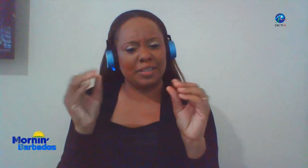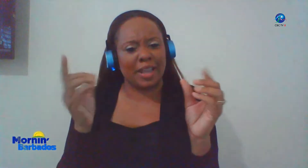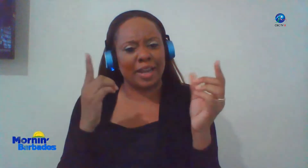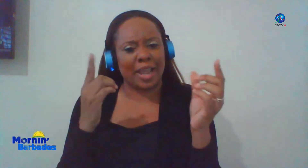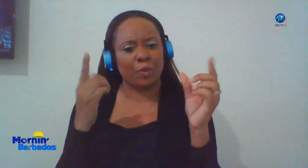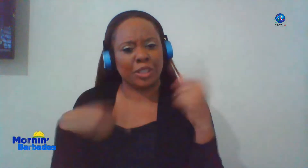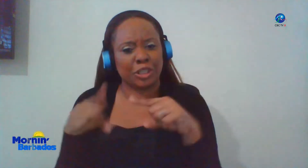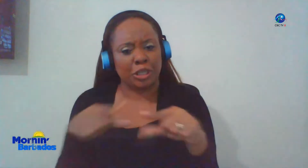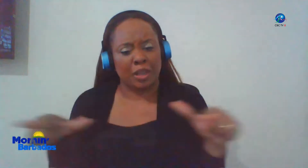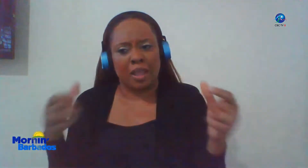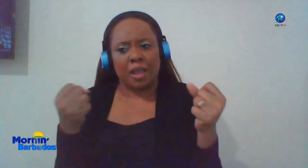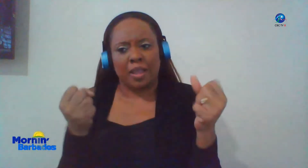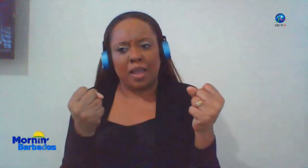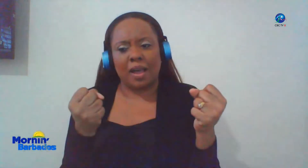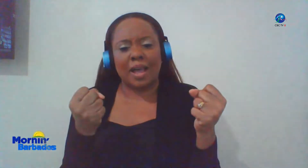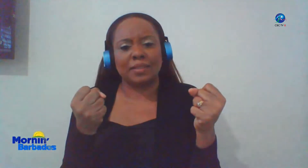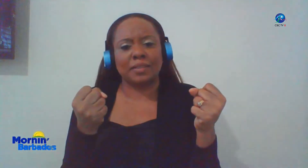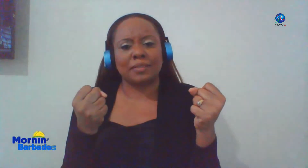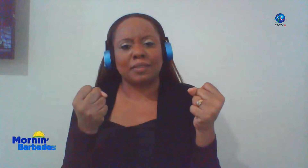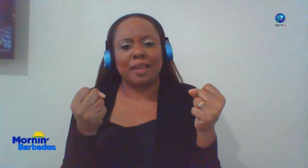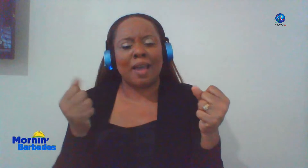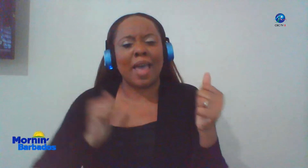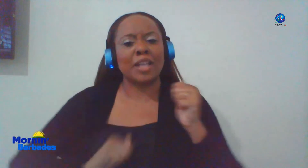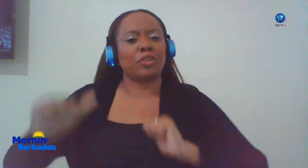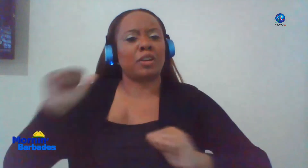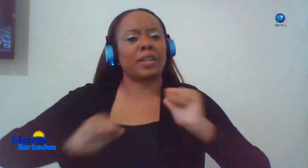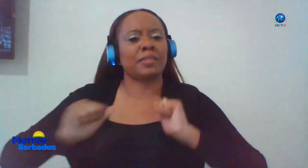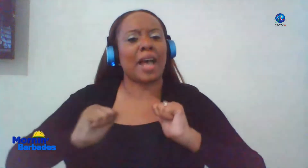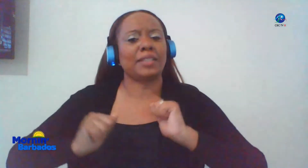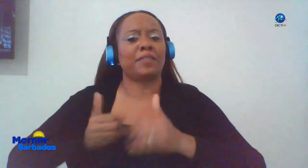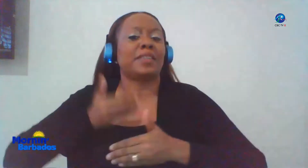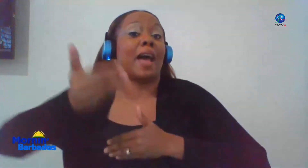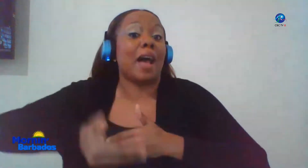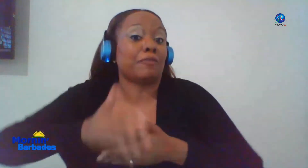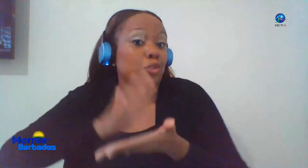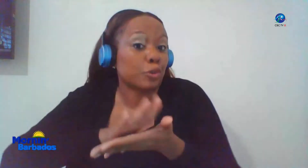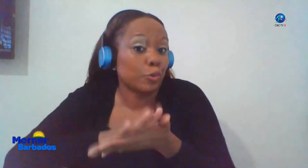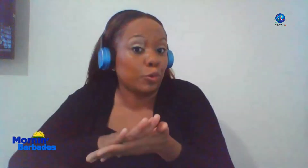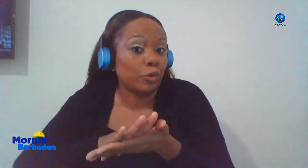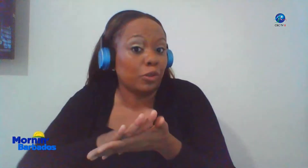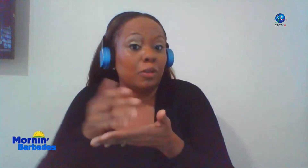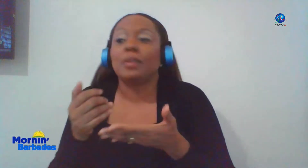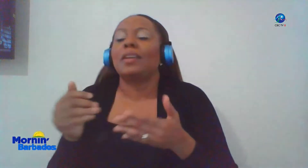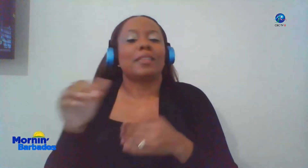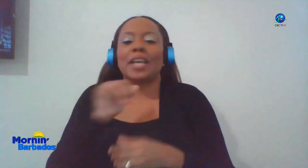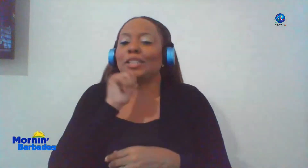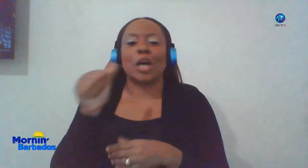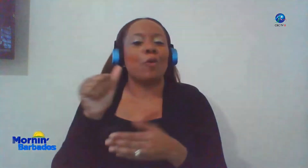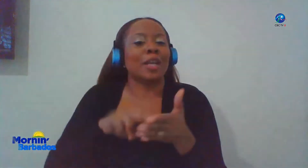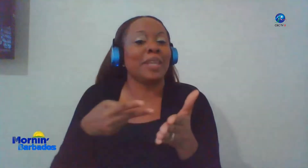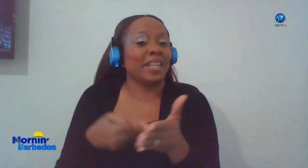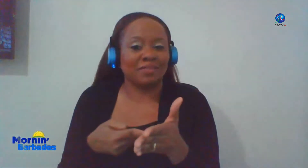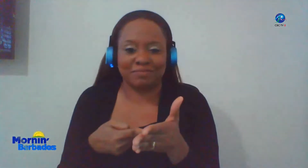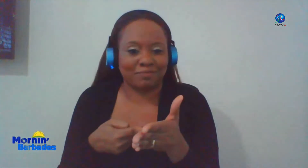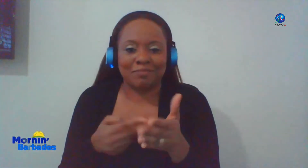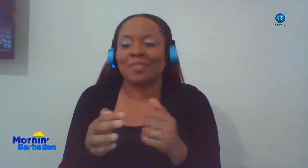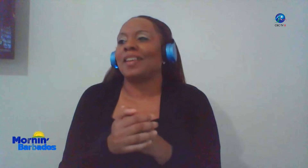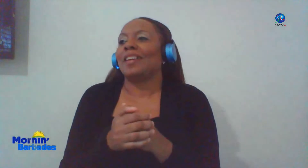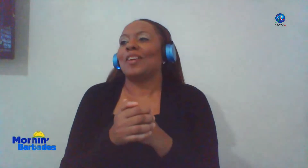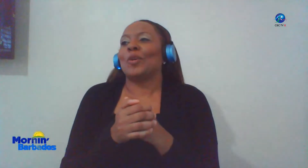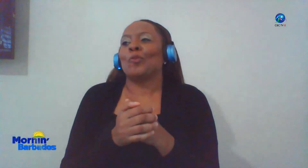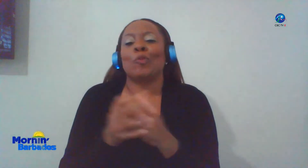we teach sign language as an extracurricular activity after school, that's not what I